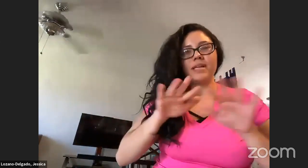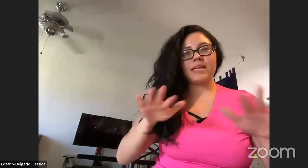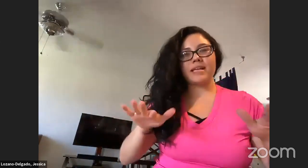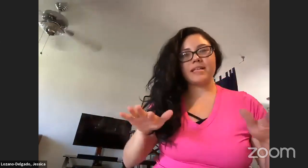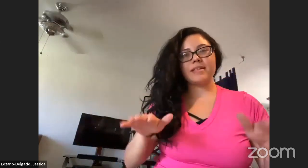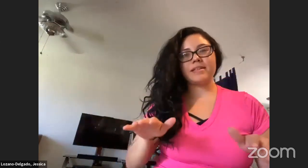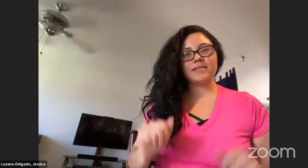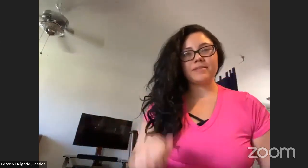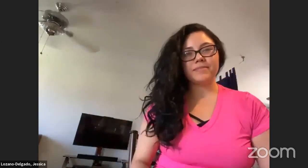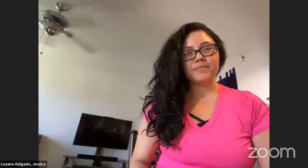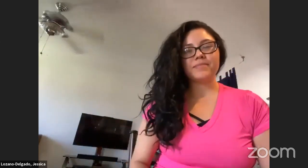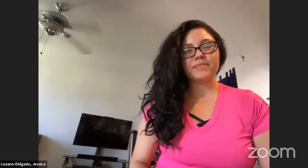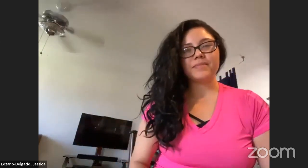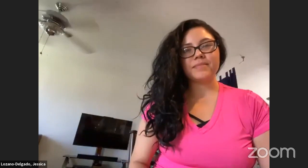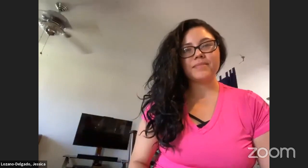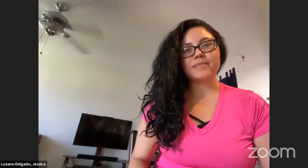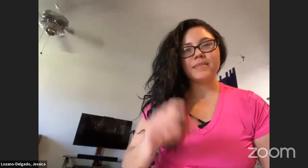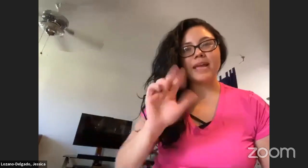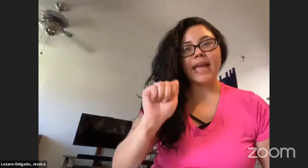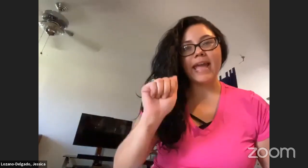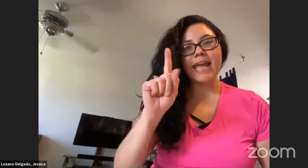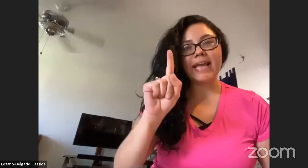And I have 3 kids.